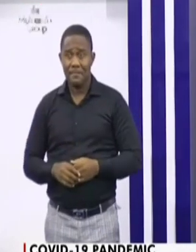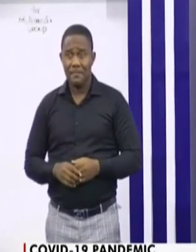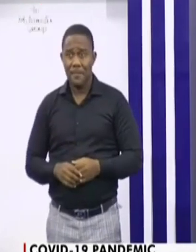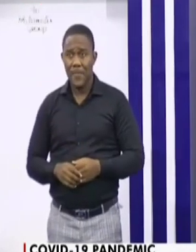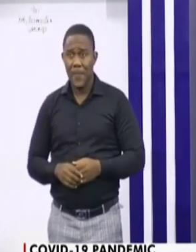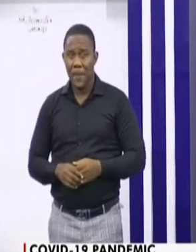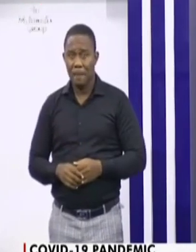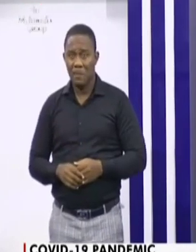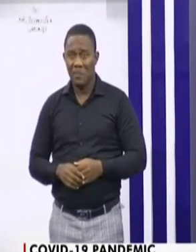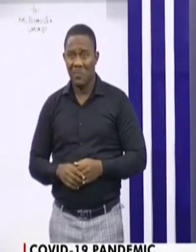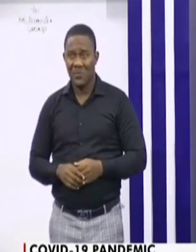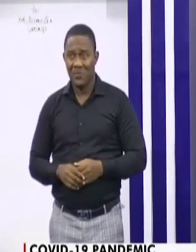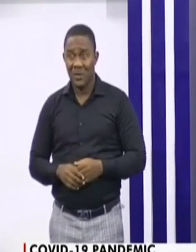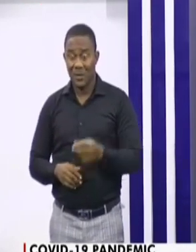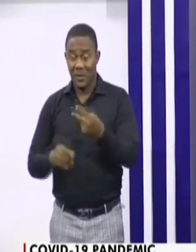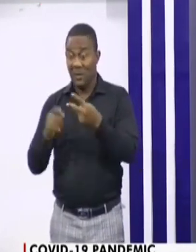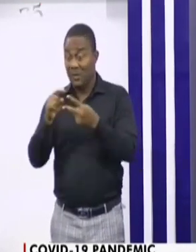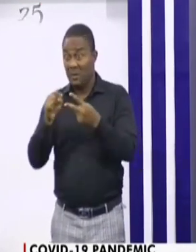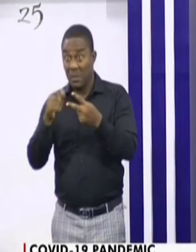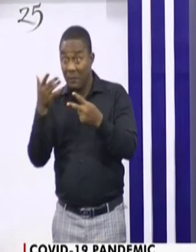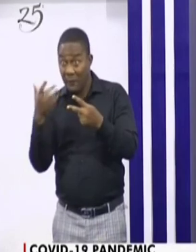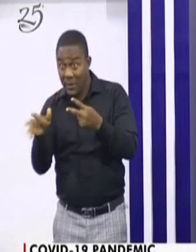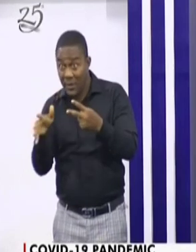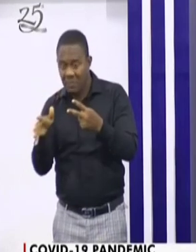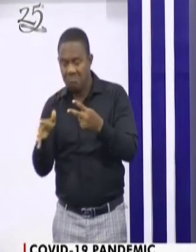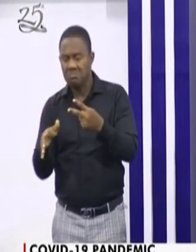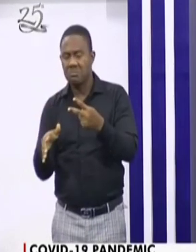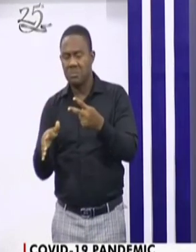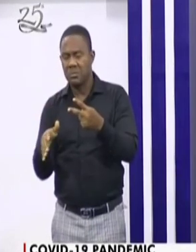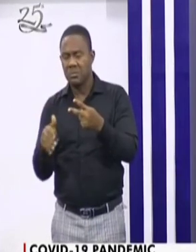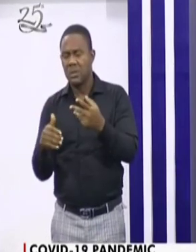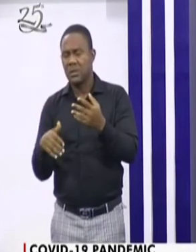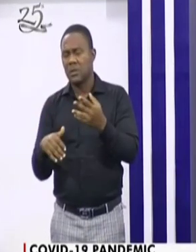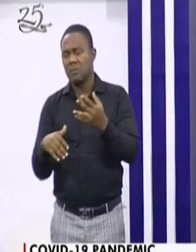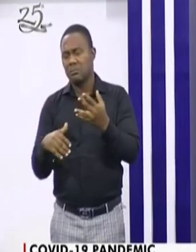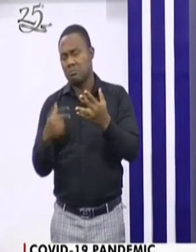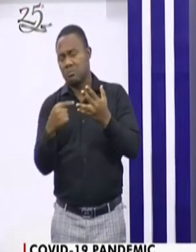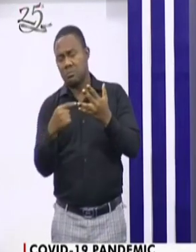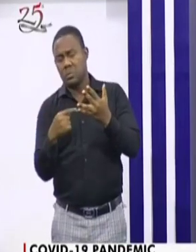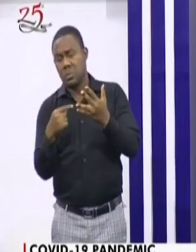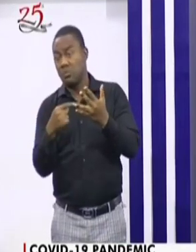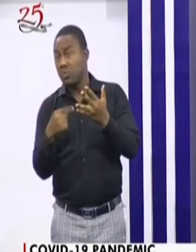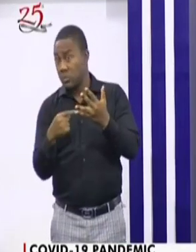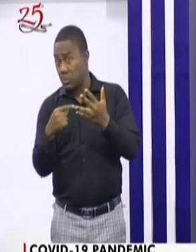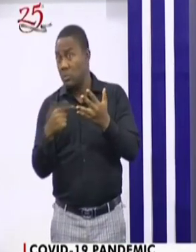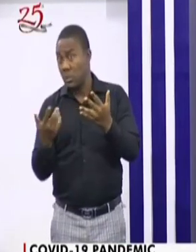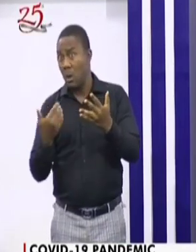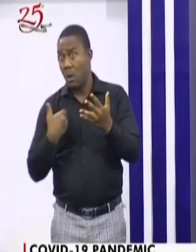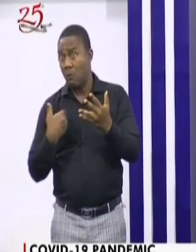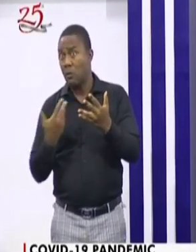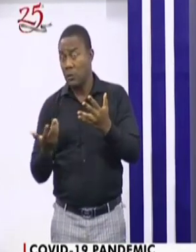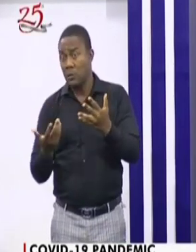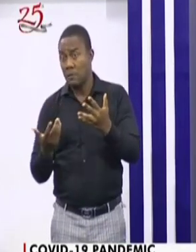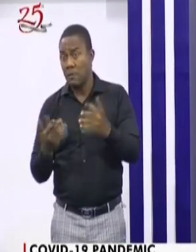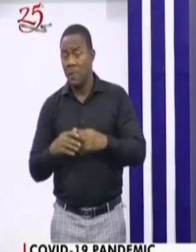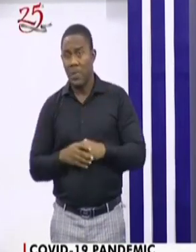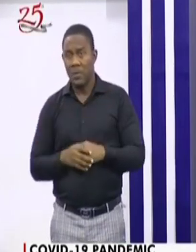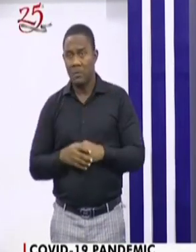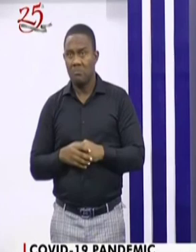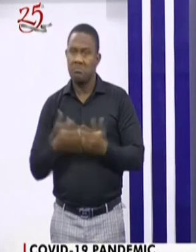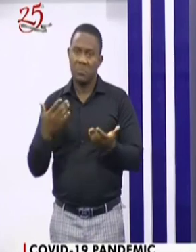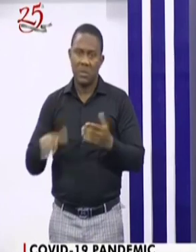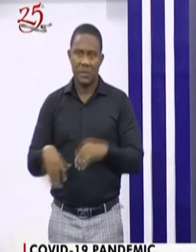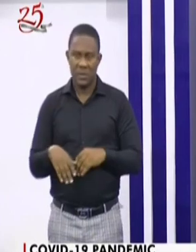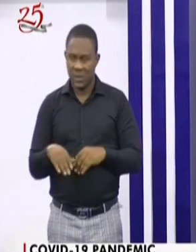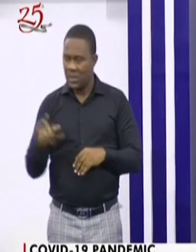procedures. Also, we have established a common quality assurance program where we have exchanged samples